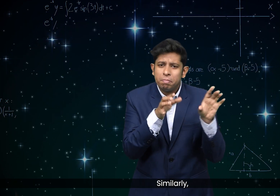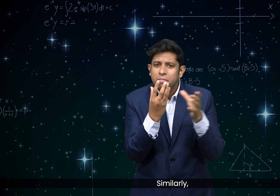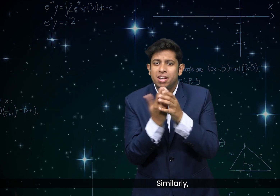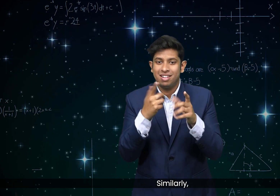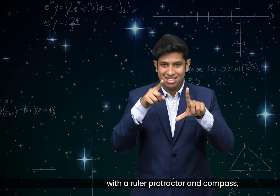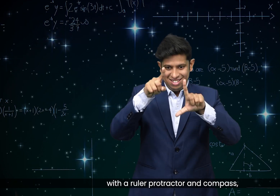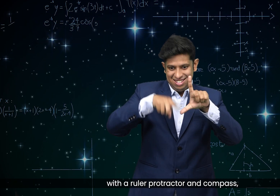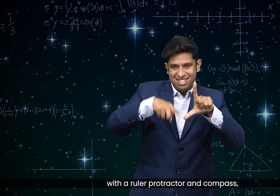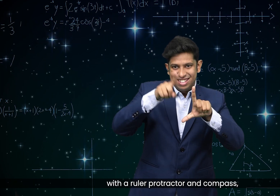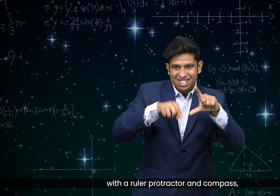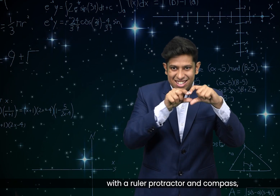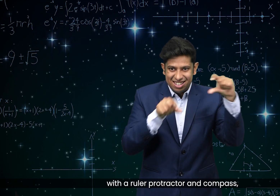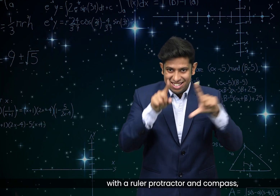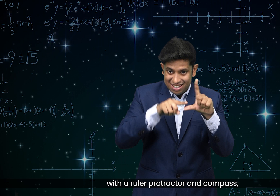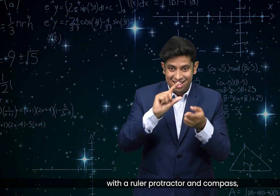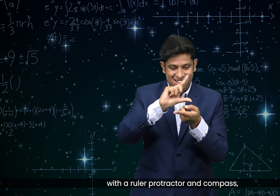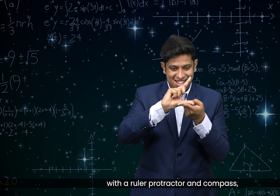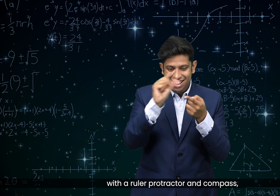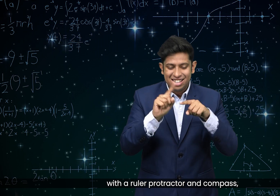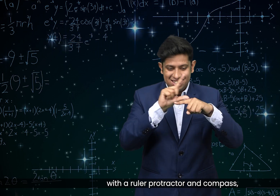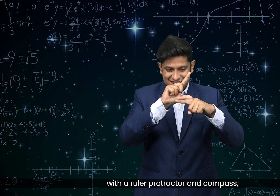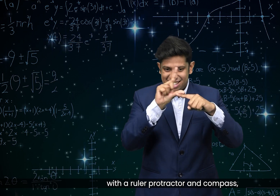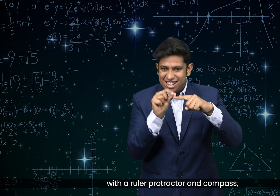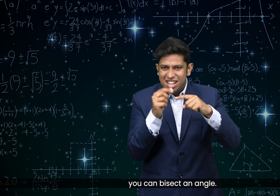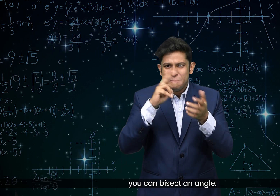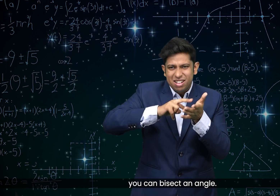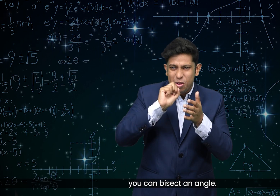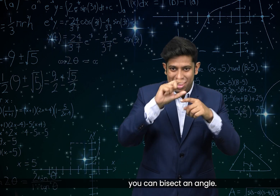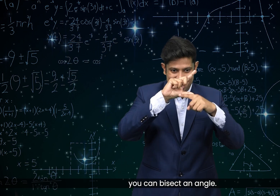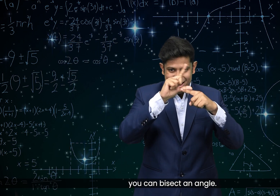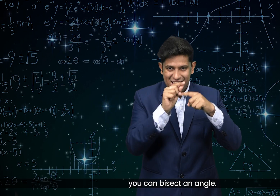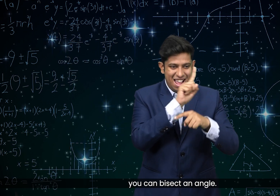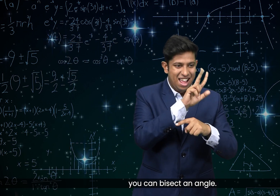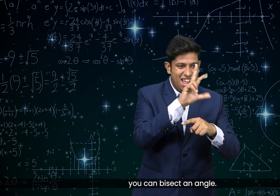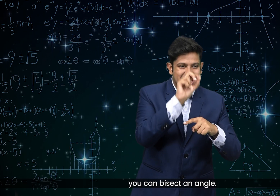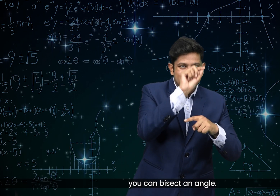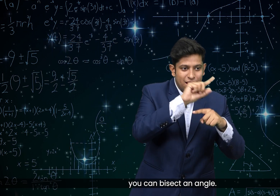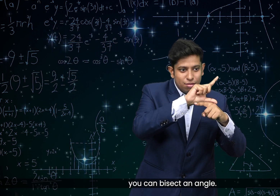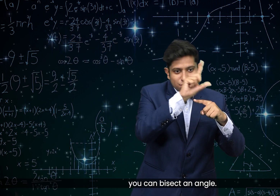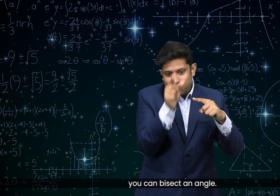Similarly, with a ruler, protractor and compass, you can bisect an angle.